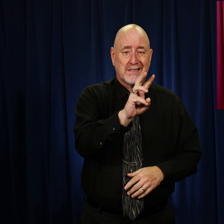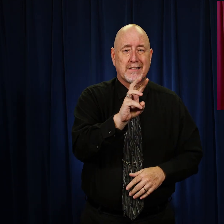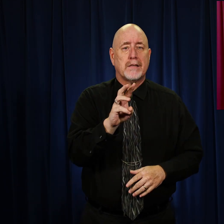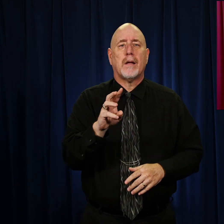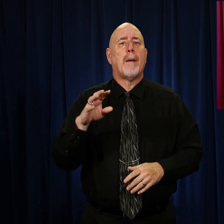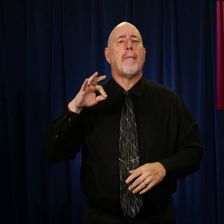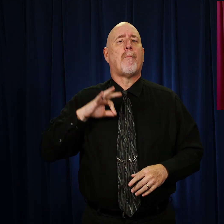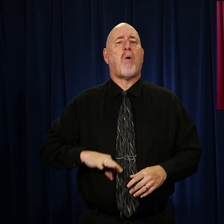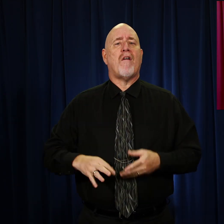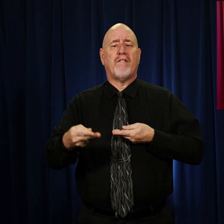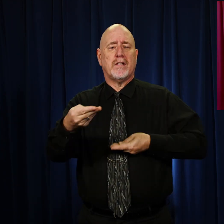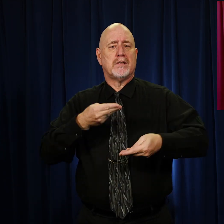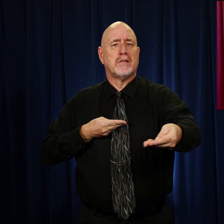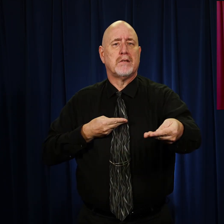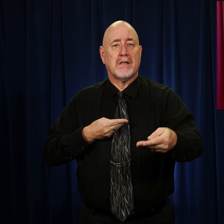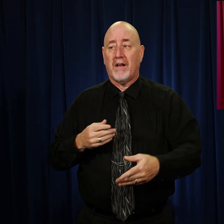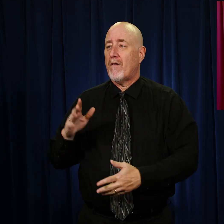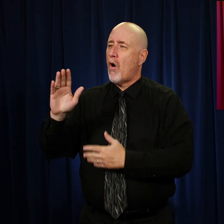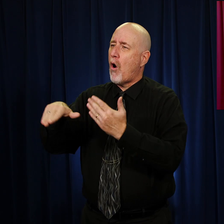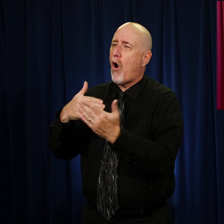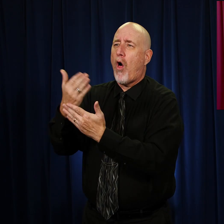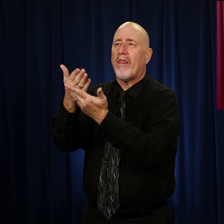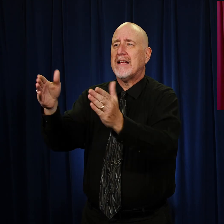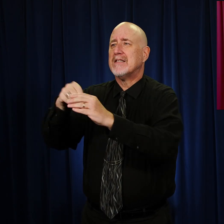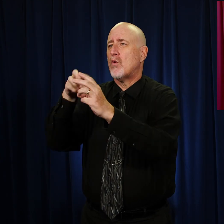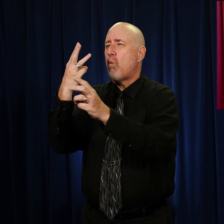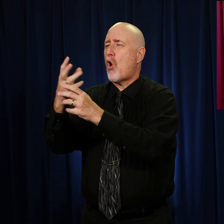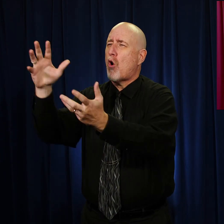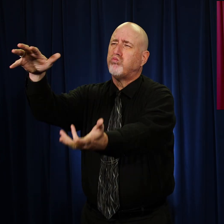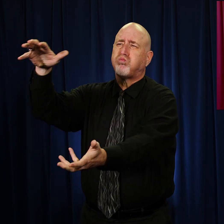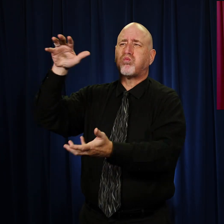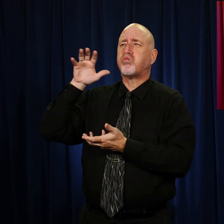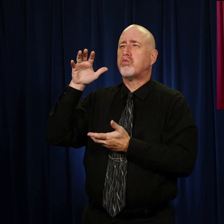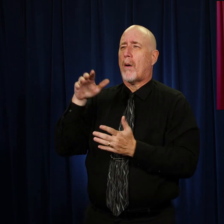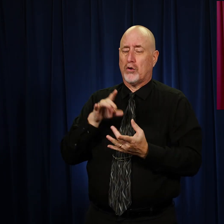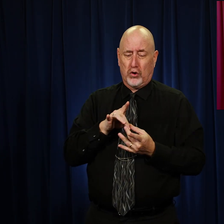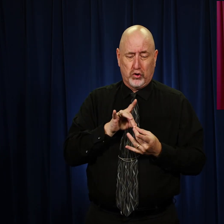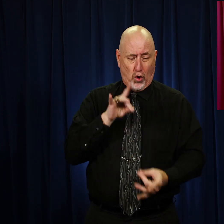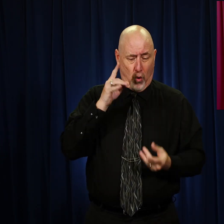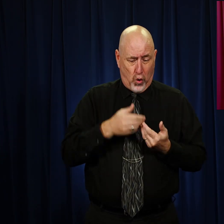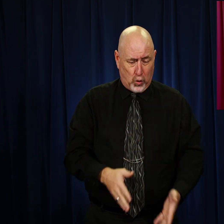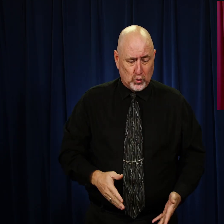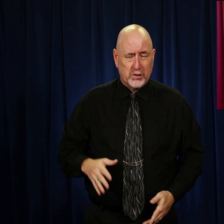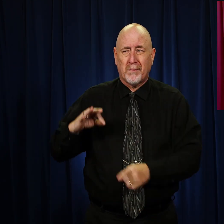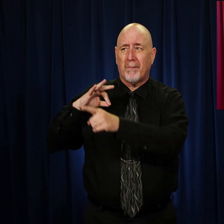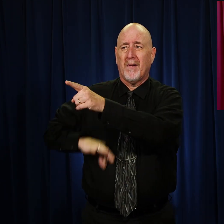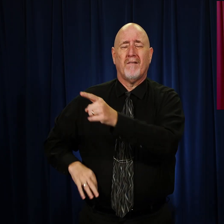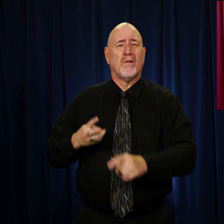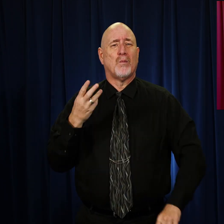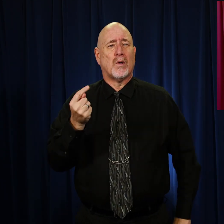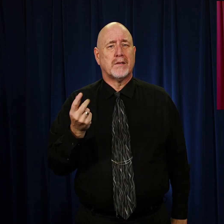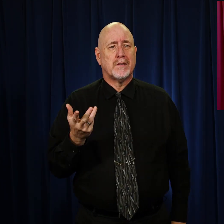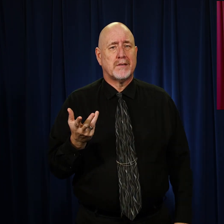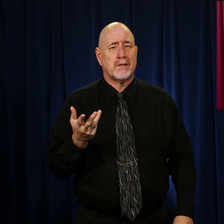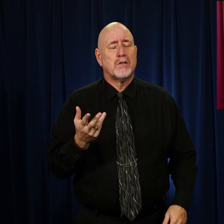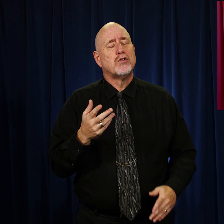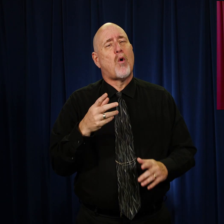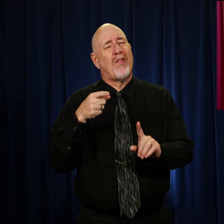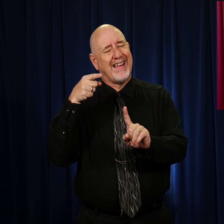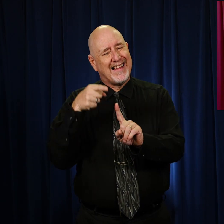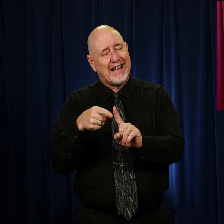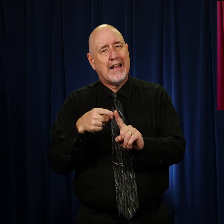what will it be profited if a man gains the whole world and loses his own soul? So he's talking about the